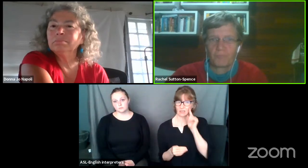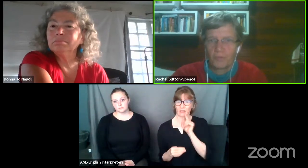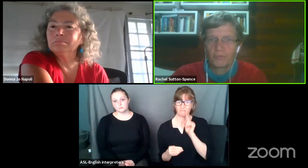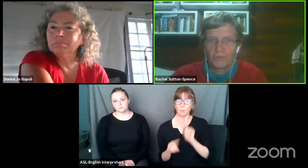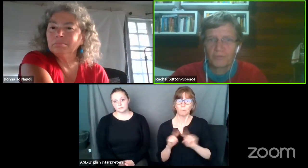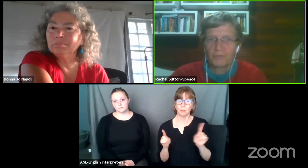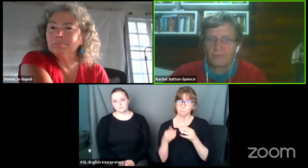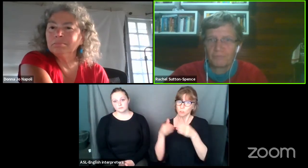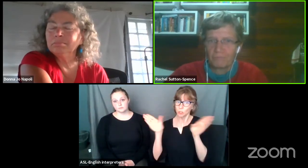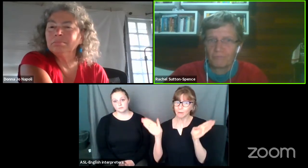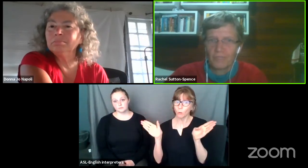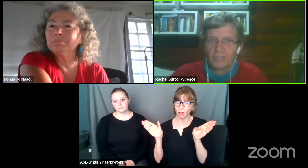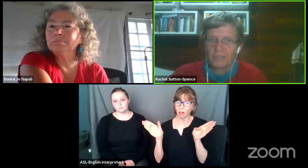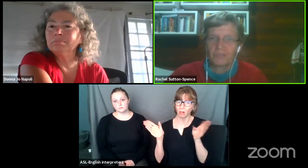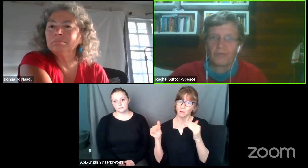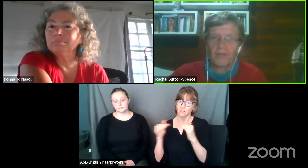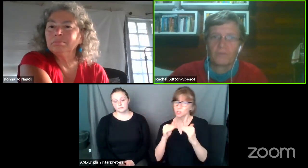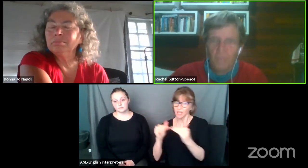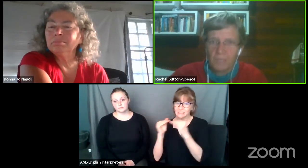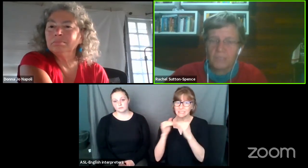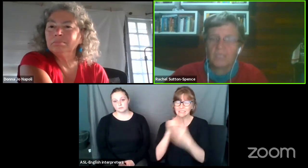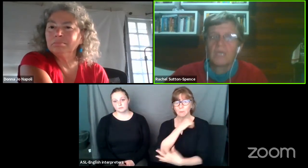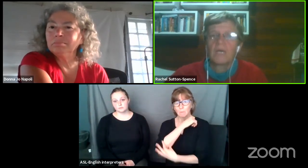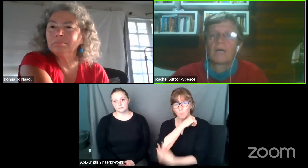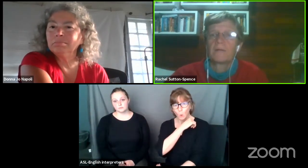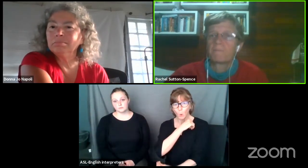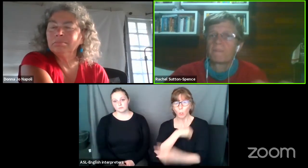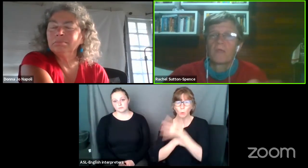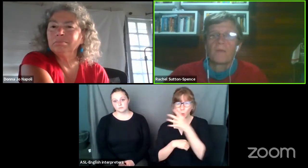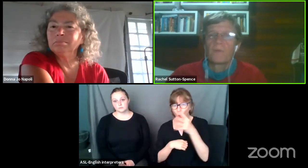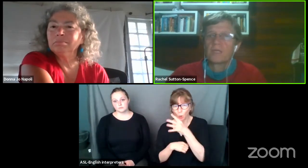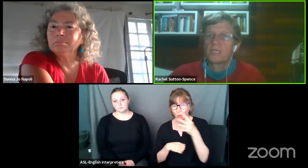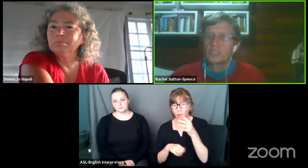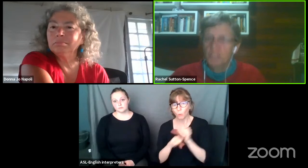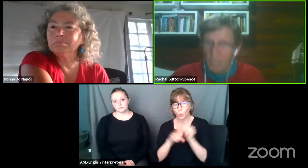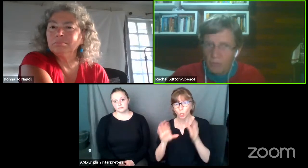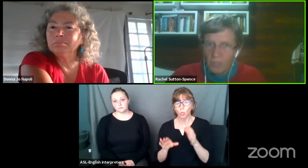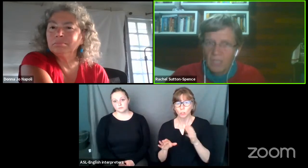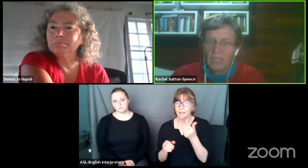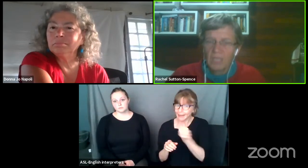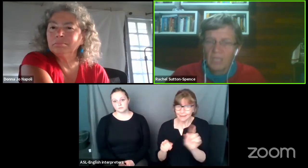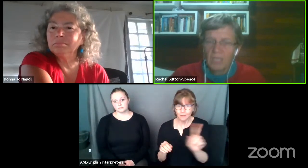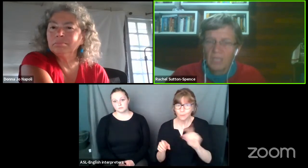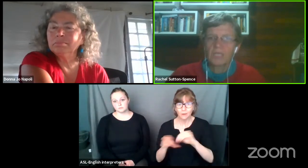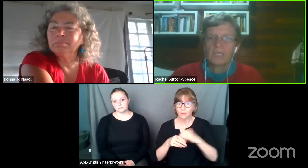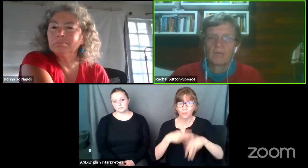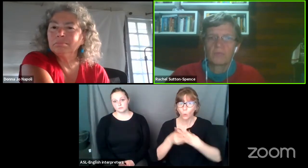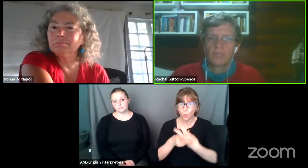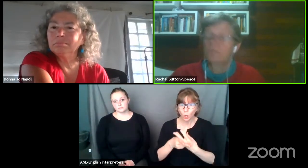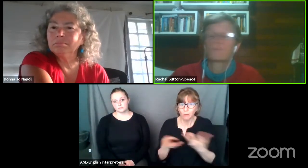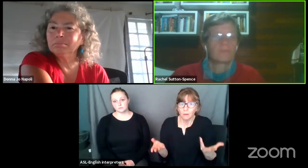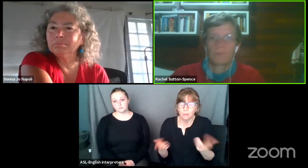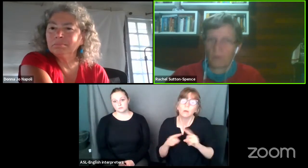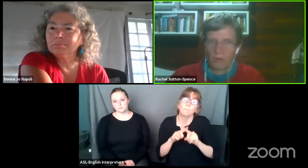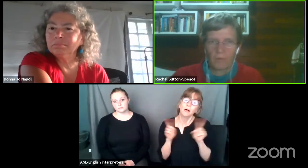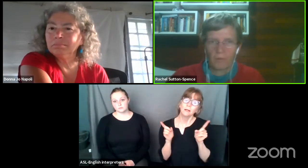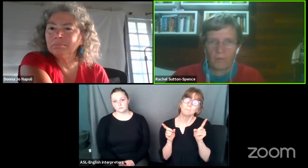situation of poor rural workers around the world. But generally, sign language,